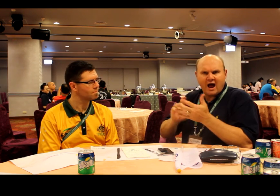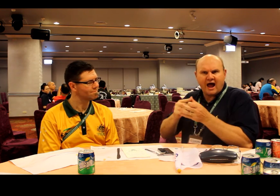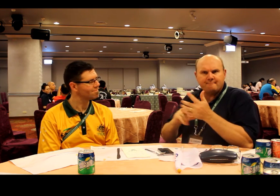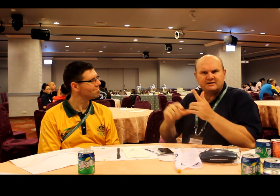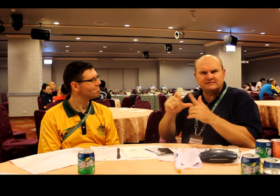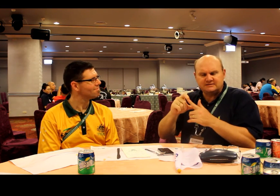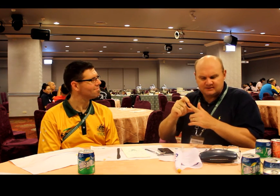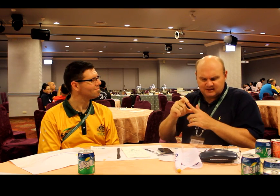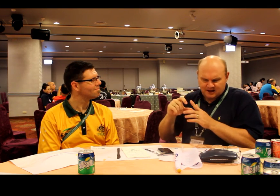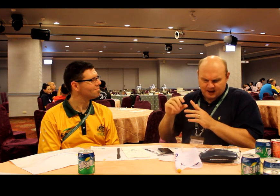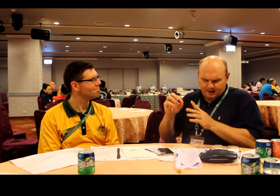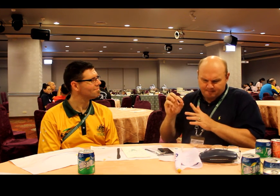by the name of Mohammed